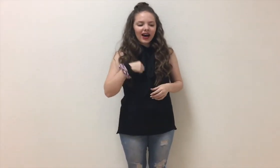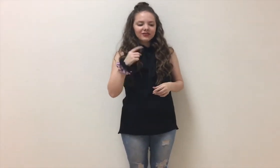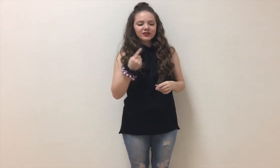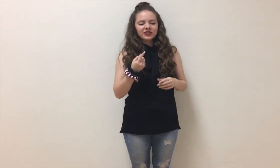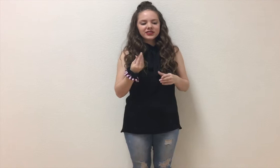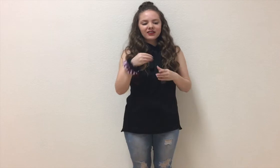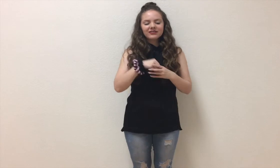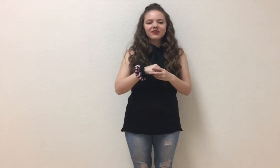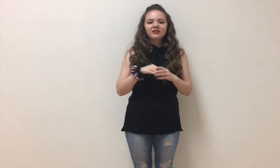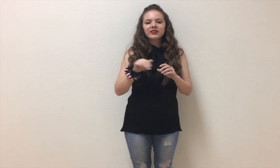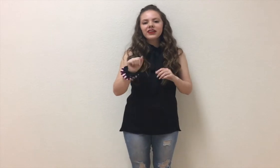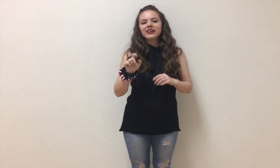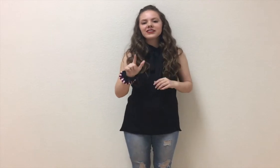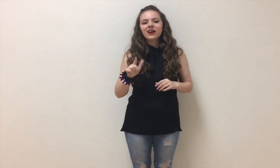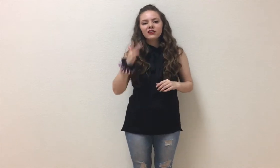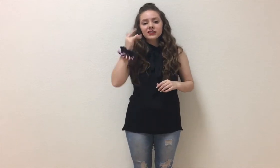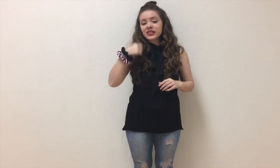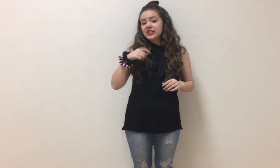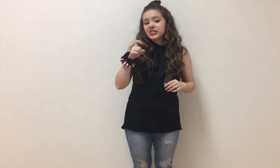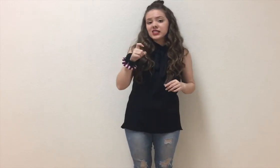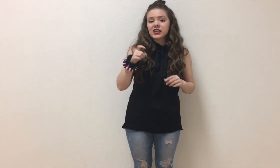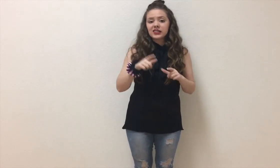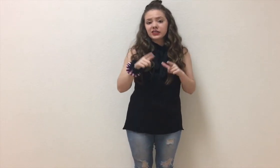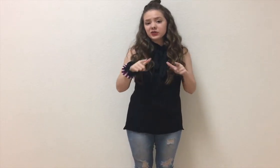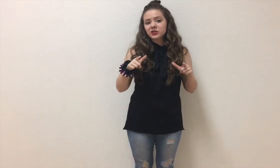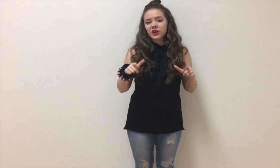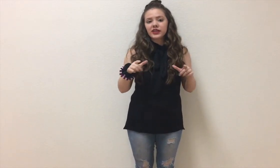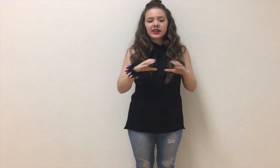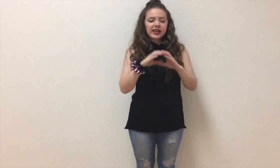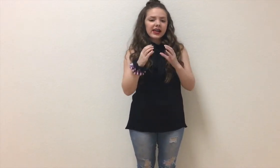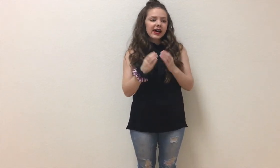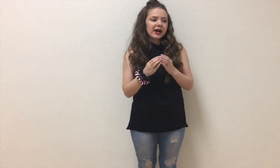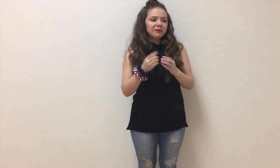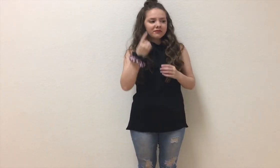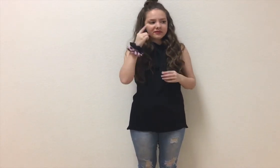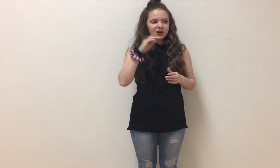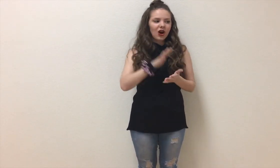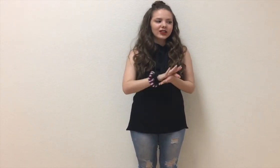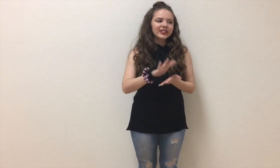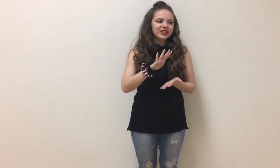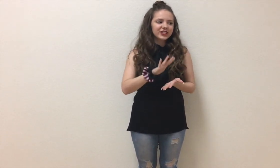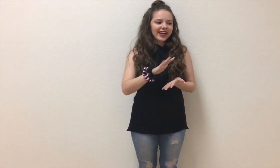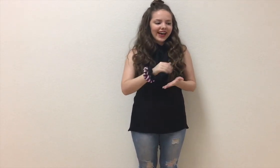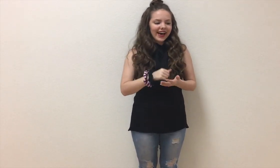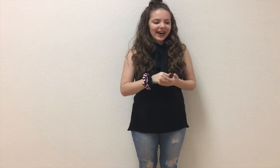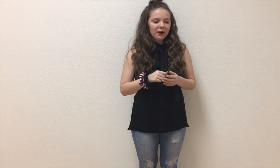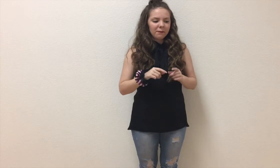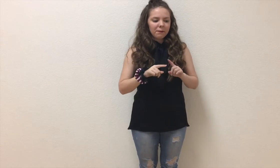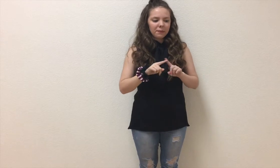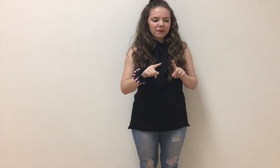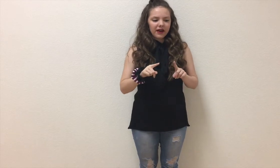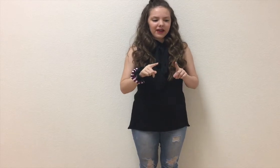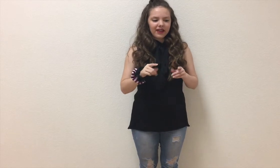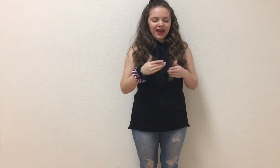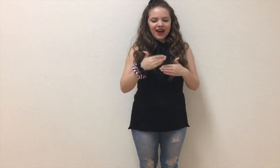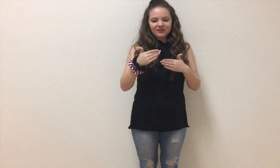I first got involved with ASL because I needed a language credit for college, but